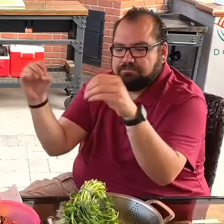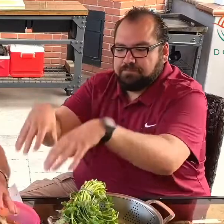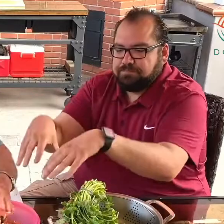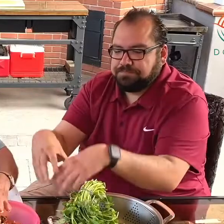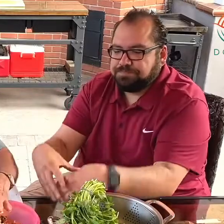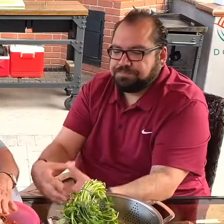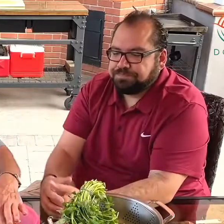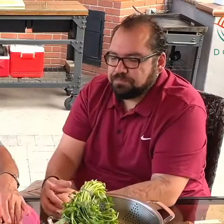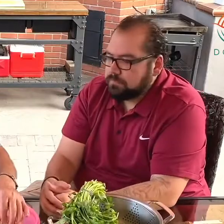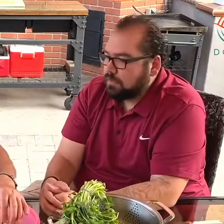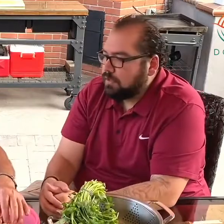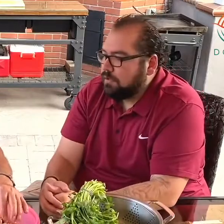As you can see, he's putting them all into the bowl.